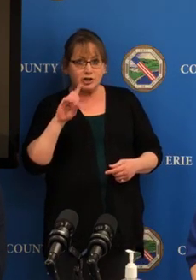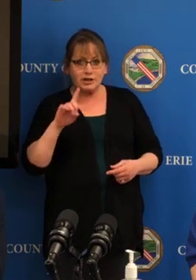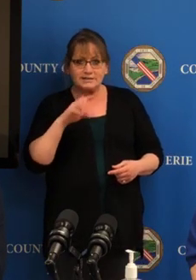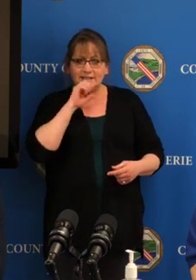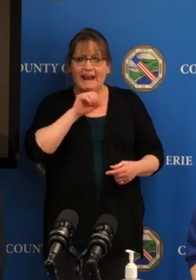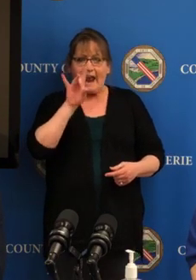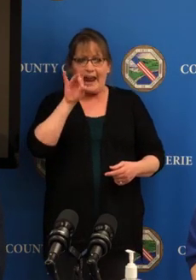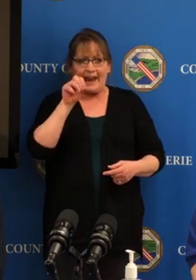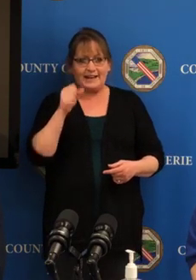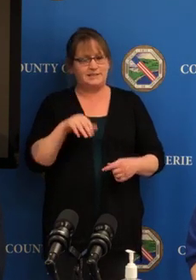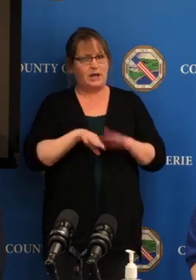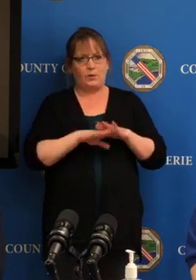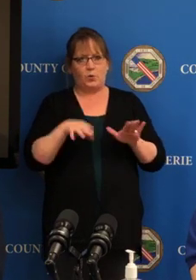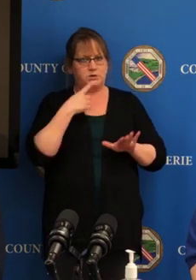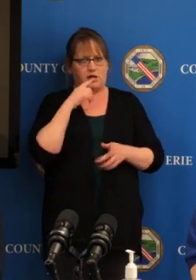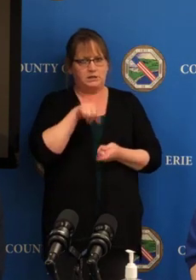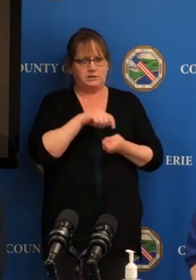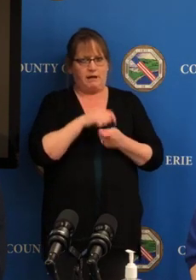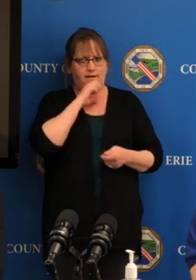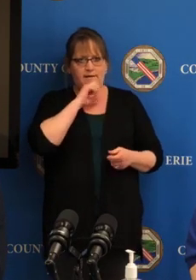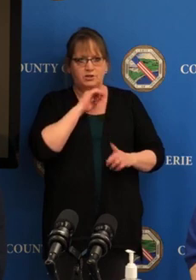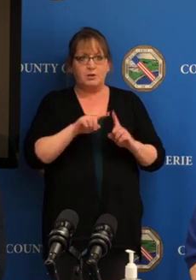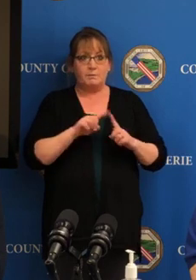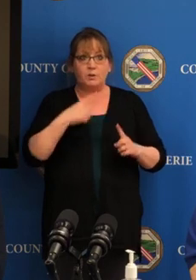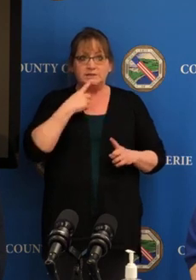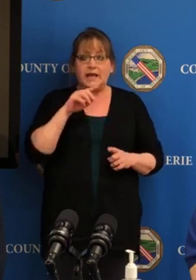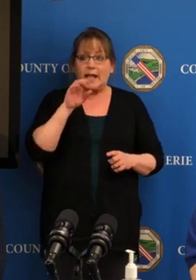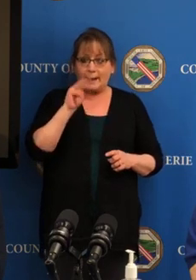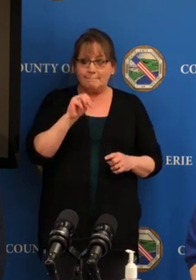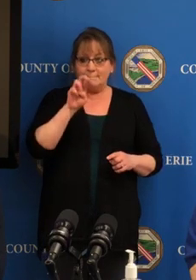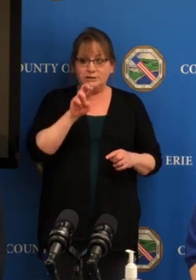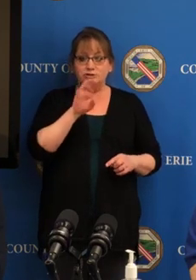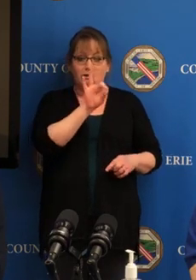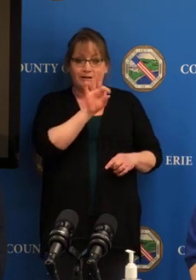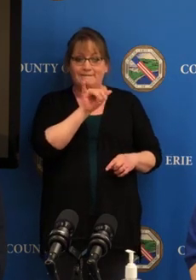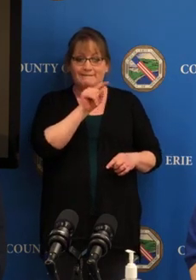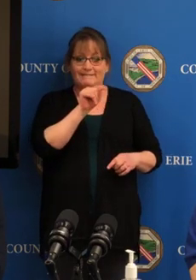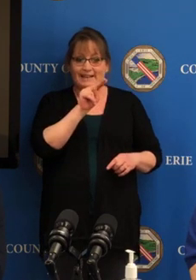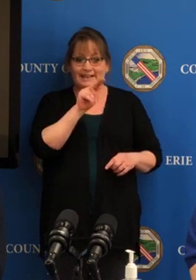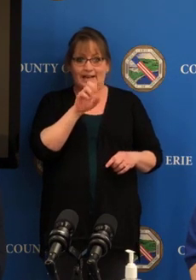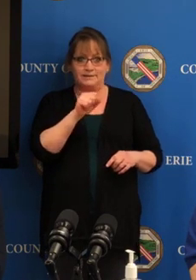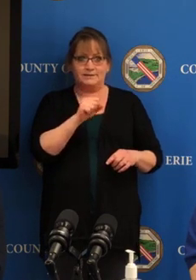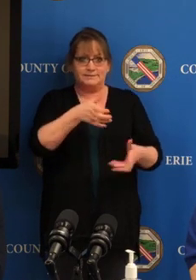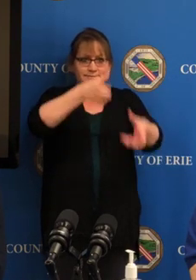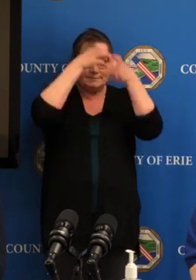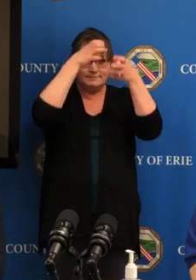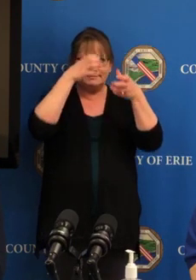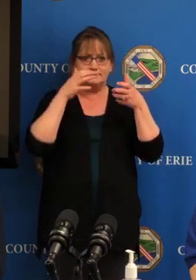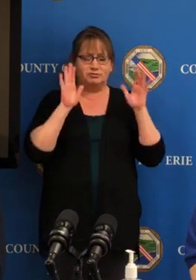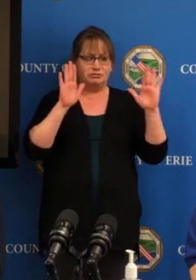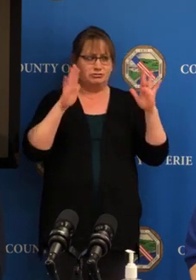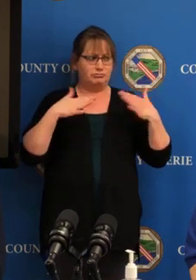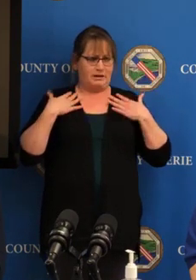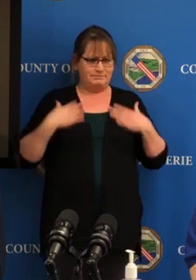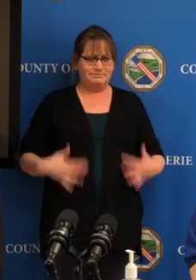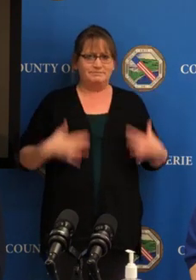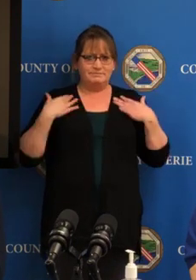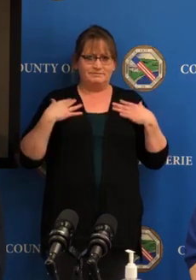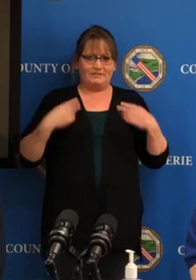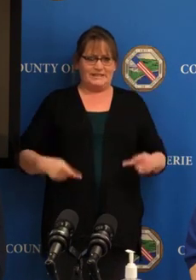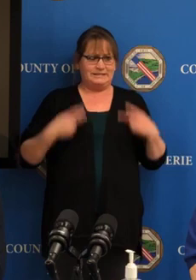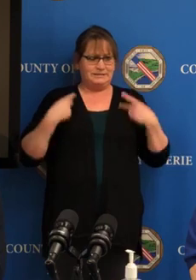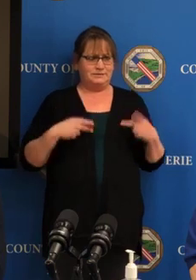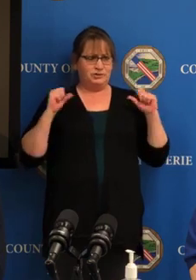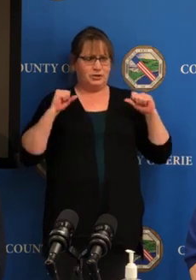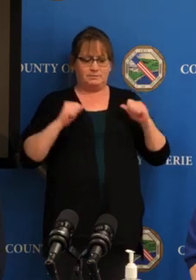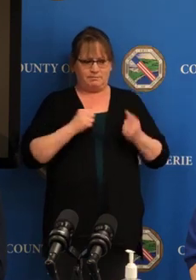I won't say exactly how old he is, but when we say Mr. Fitness, he is the senior fitness guru because he's in great shape and he loves helping